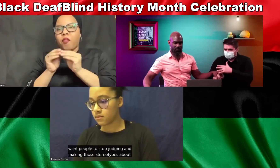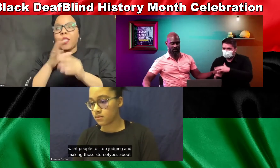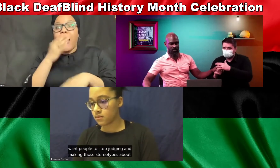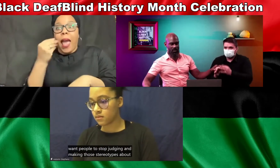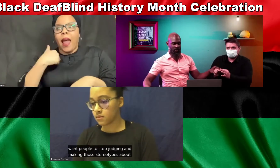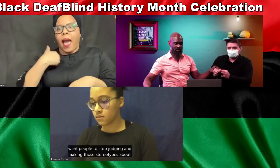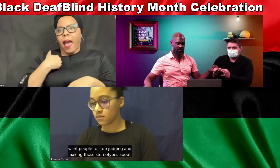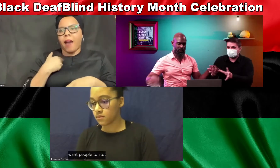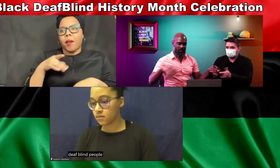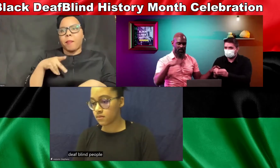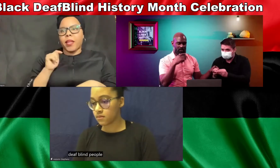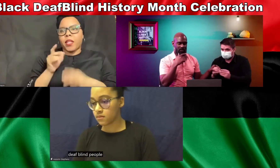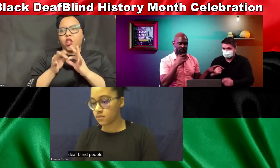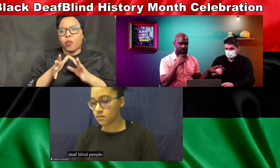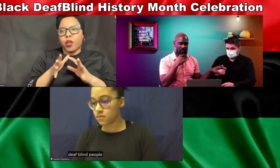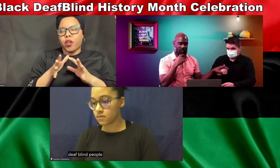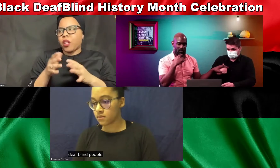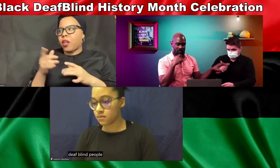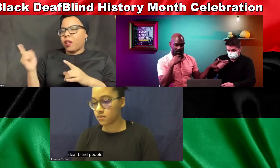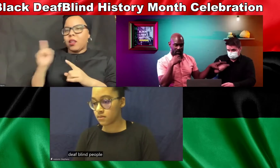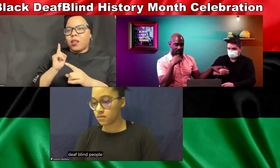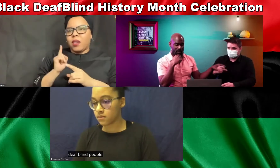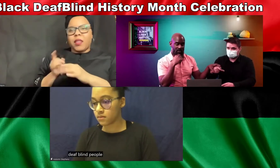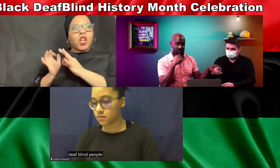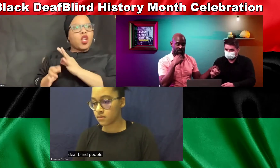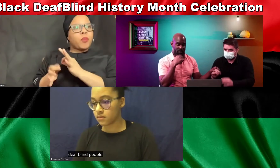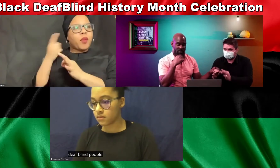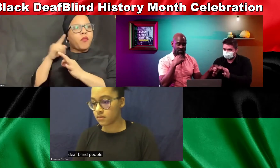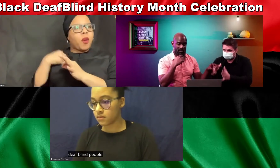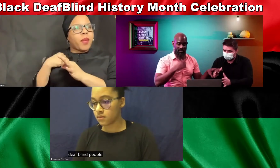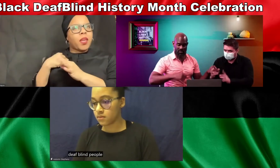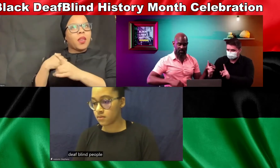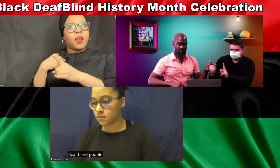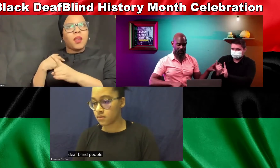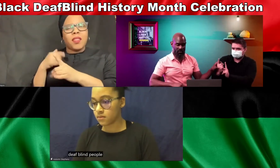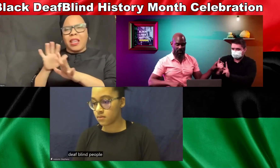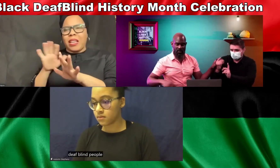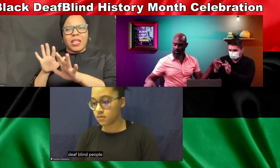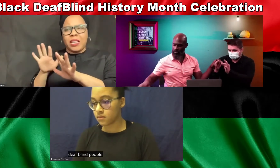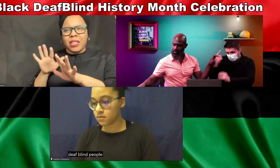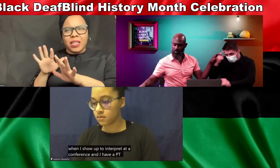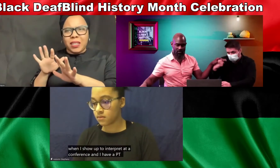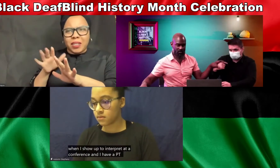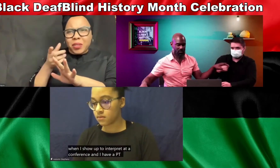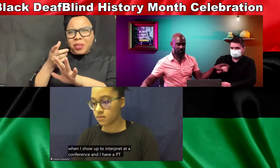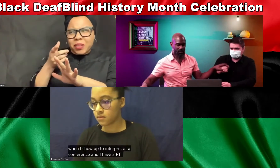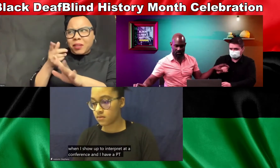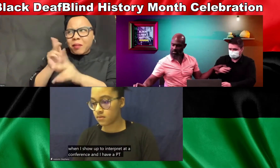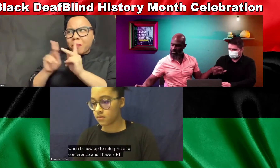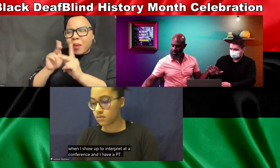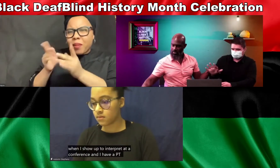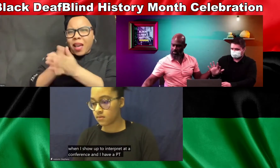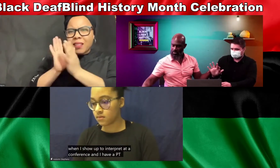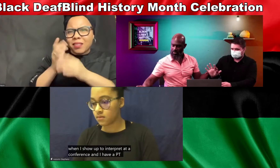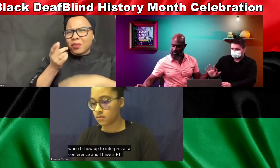When I show up to interpret at a conference and I have a PT interpreter interpreting for me,